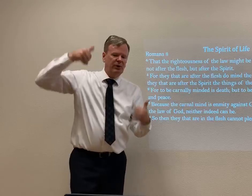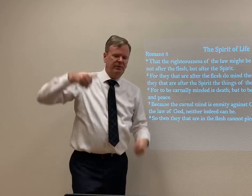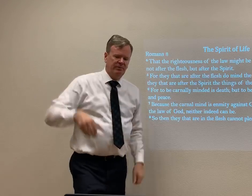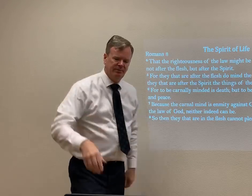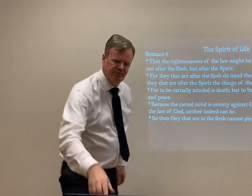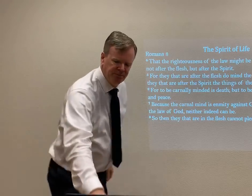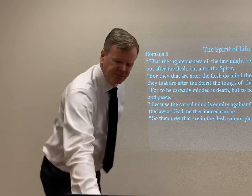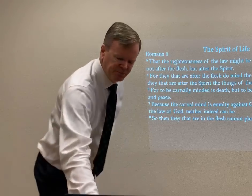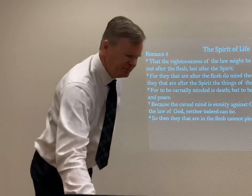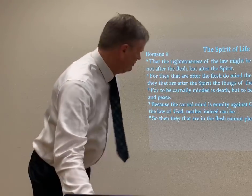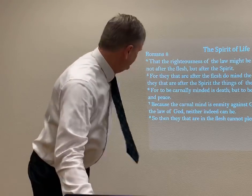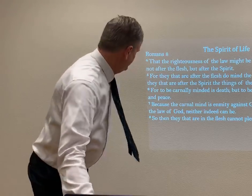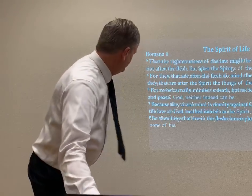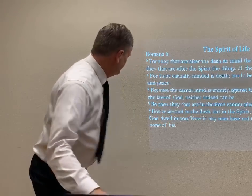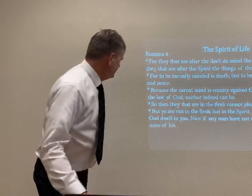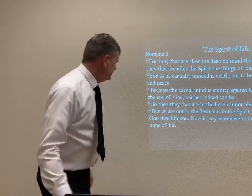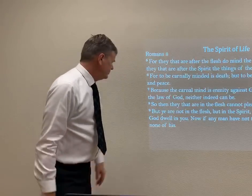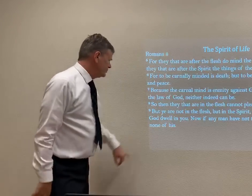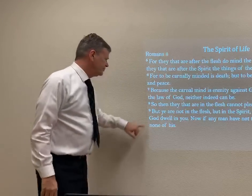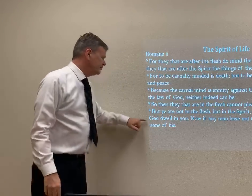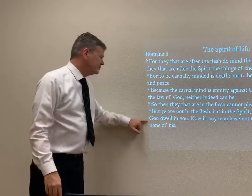Because there is a separation. Again. Verse 9.